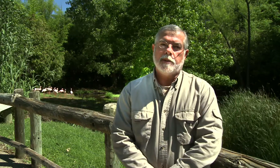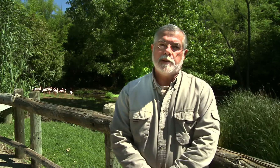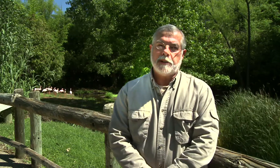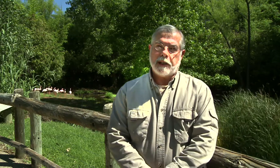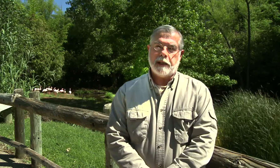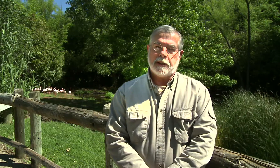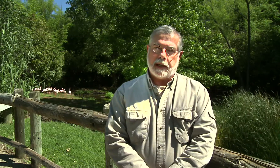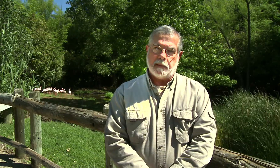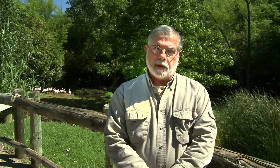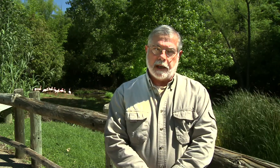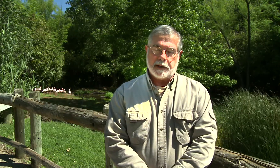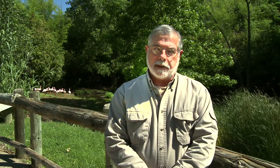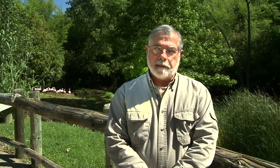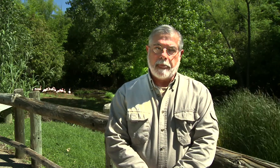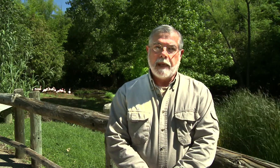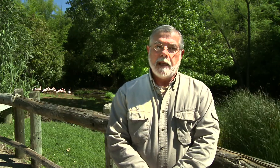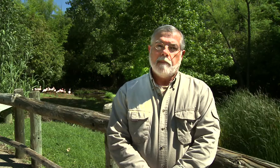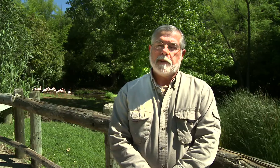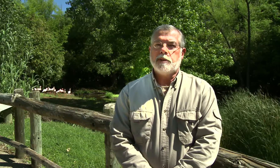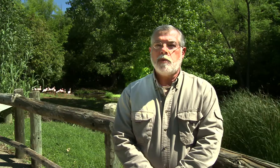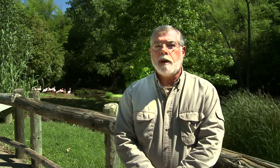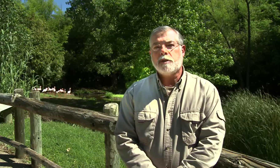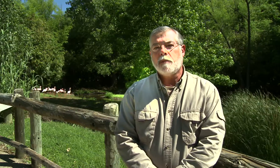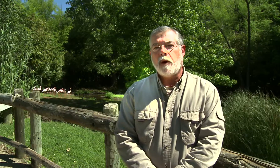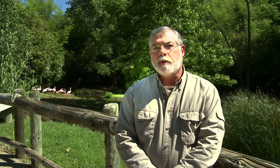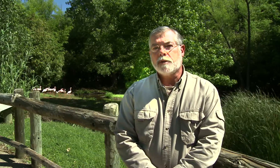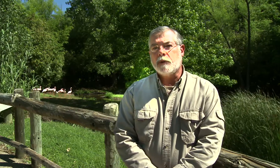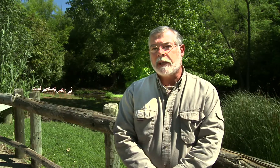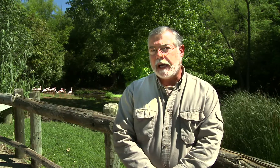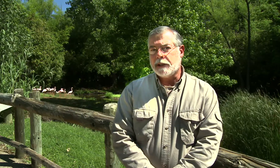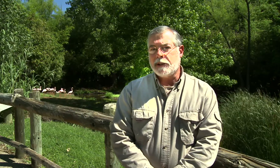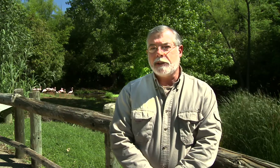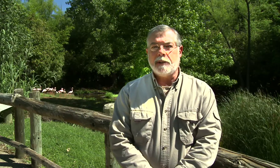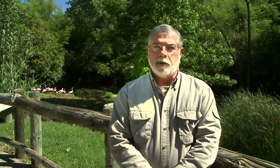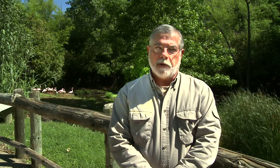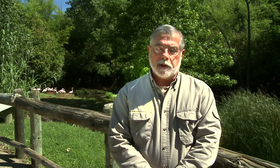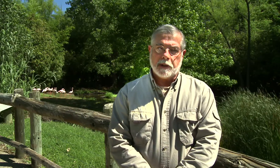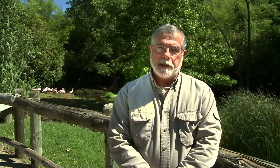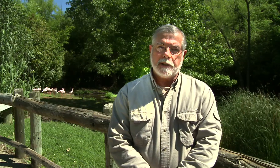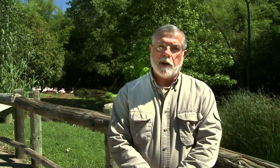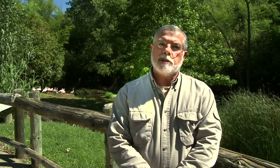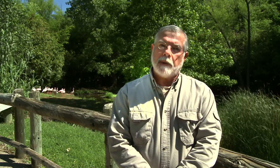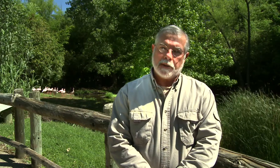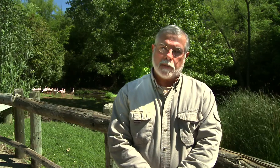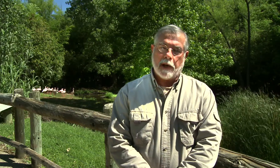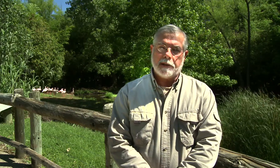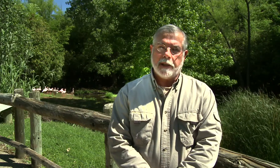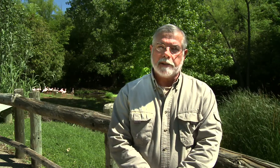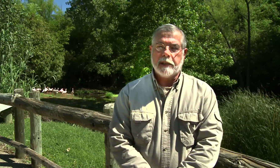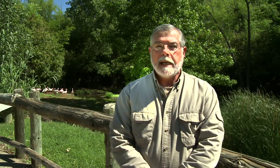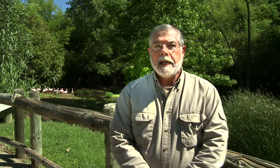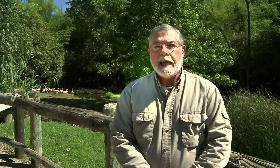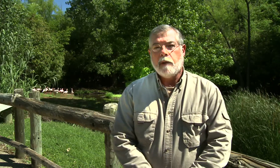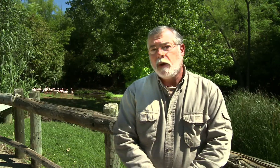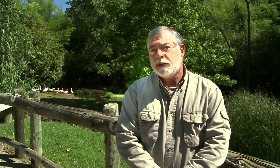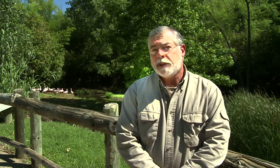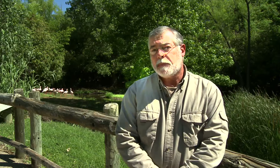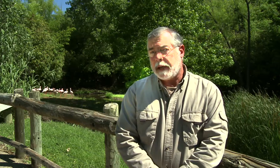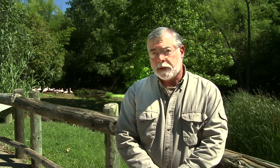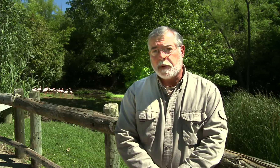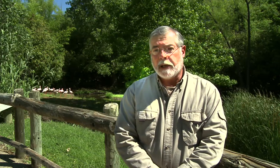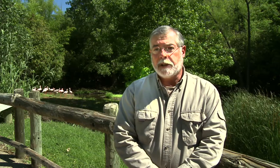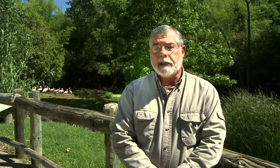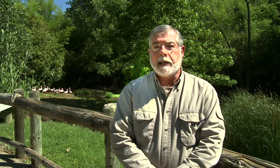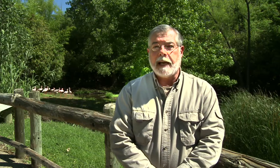involving the zoo's education animal collection. But the zoo also partners with colleges and universities on special projects. And one